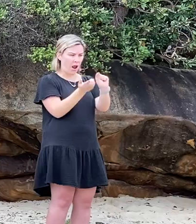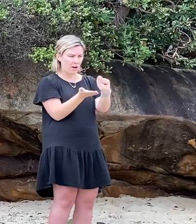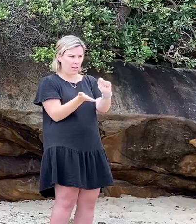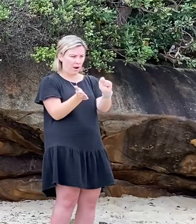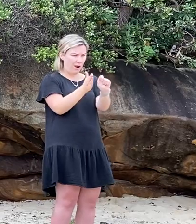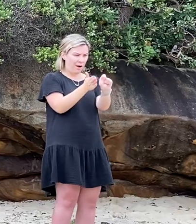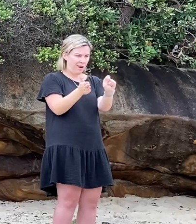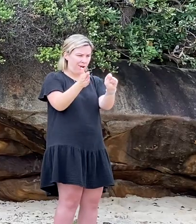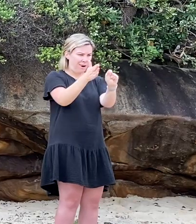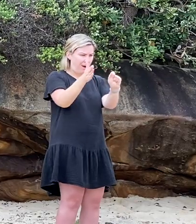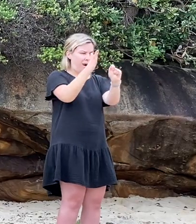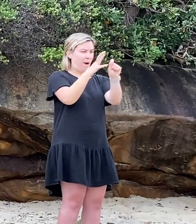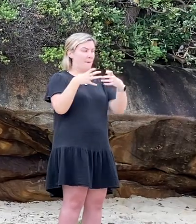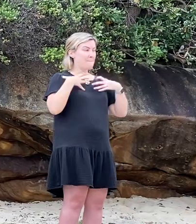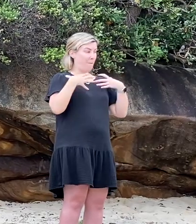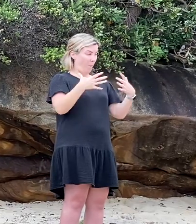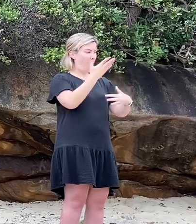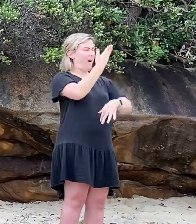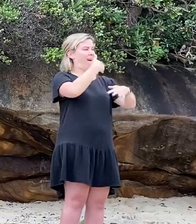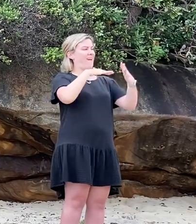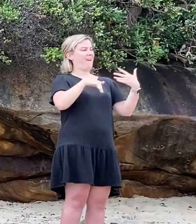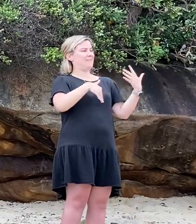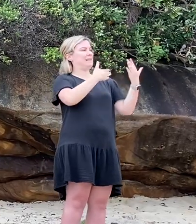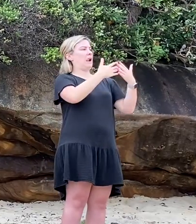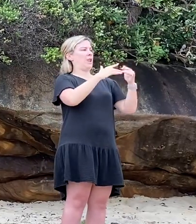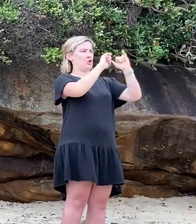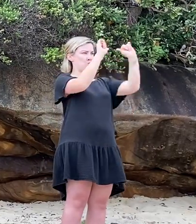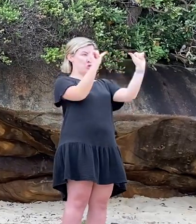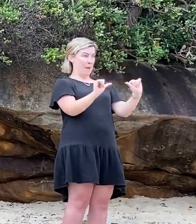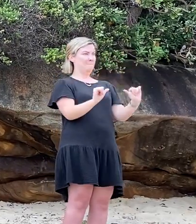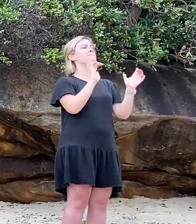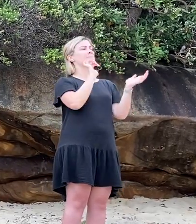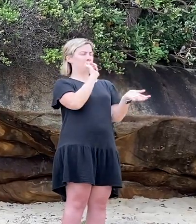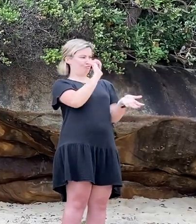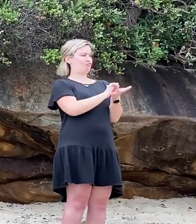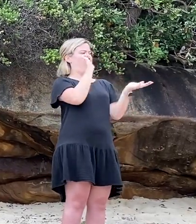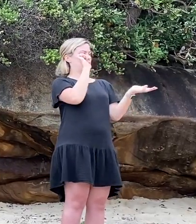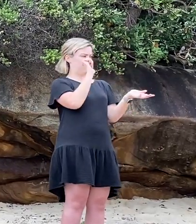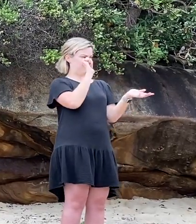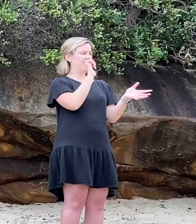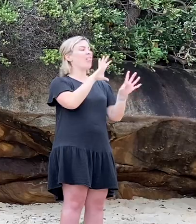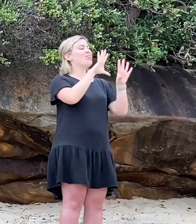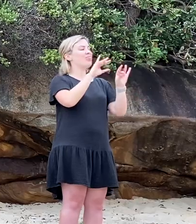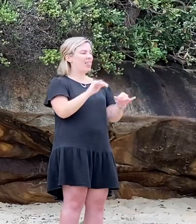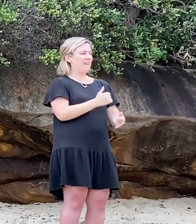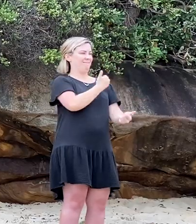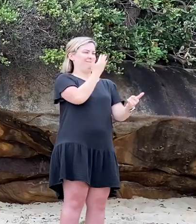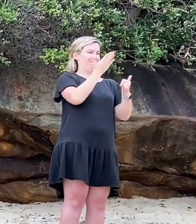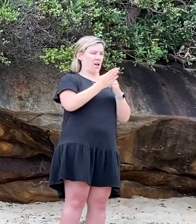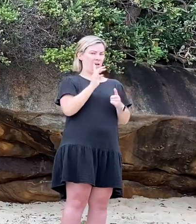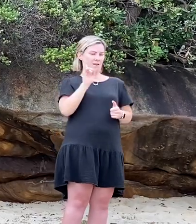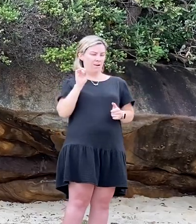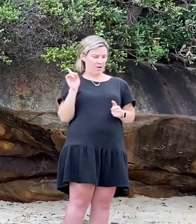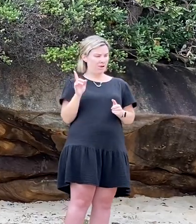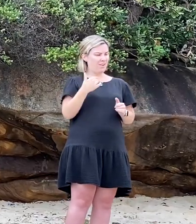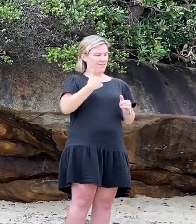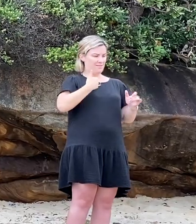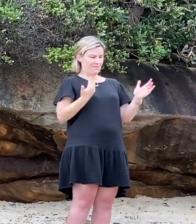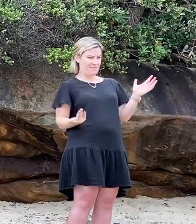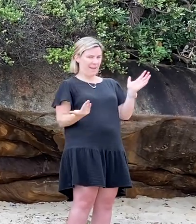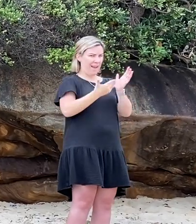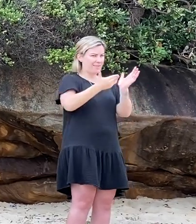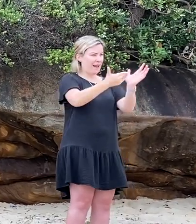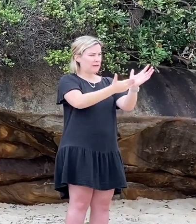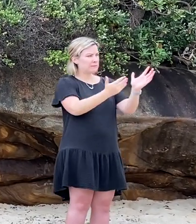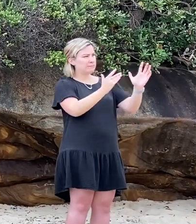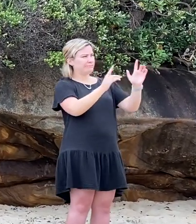until I reach the shape of the figure. And then the finer work comes after that, where I'm actually doing the details, the